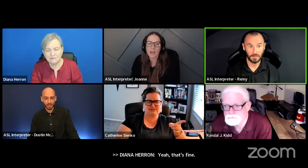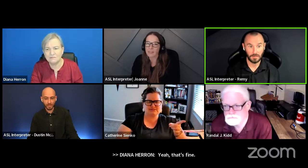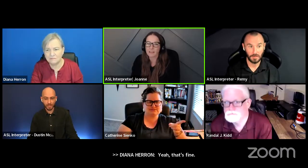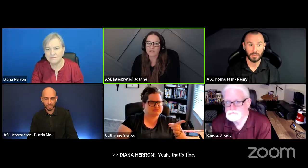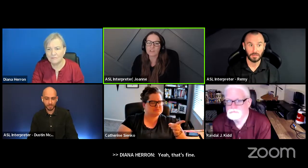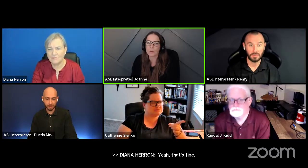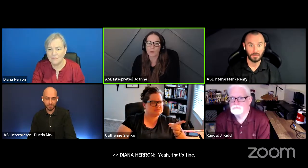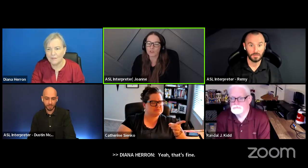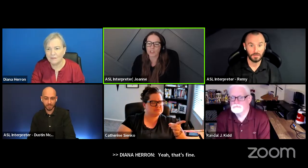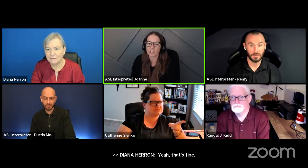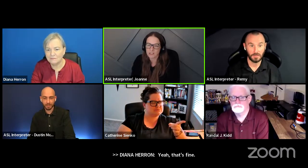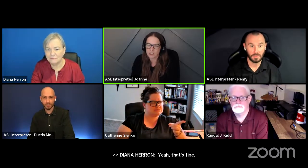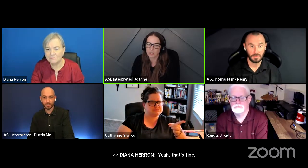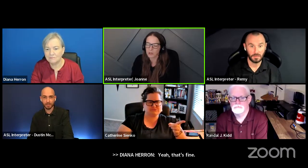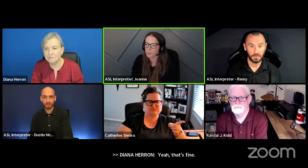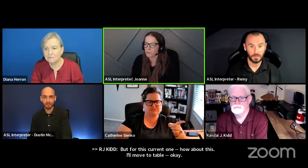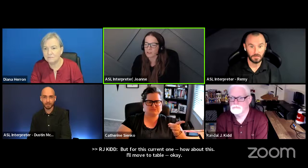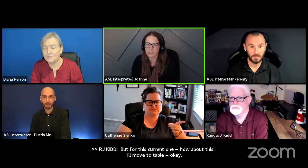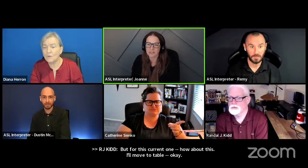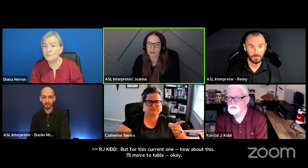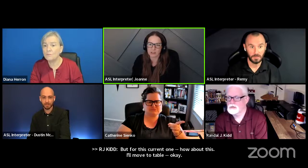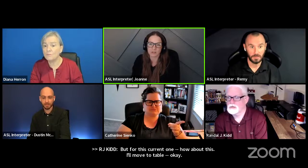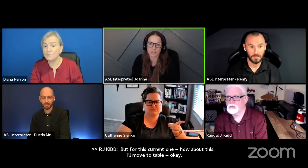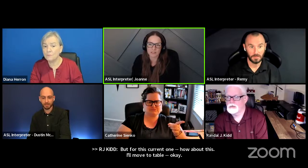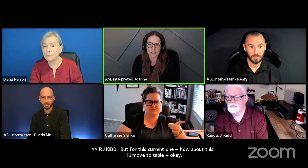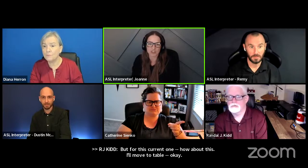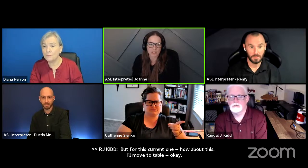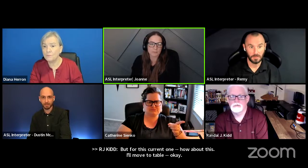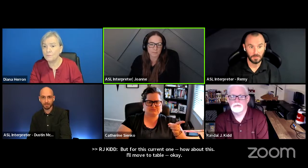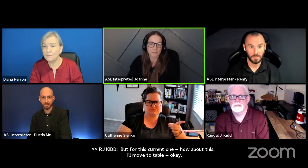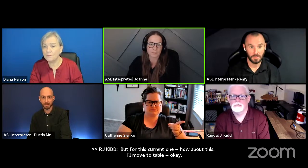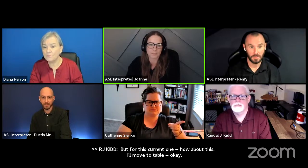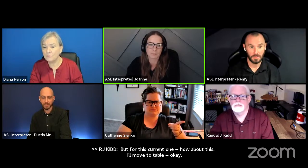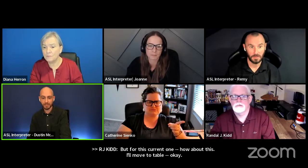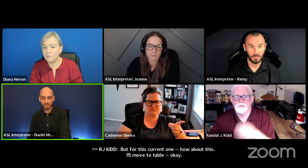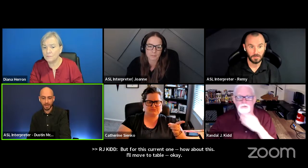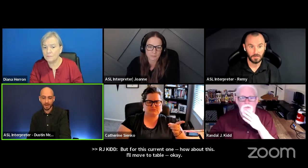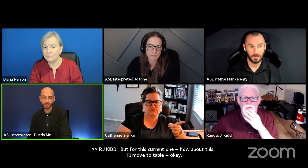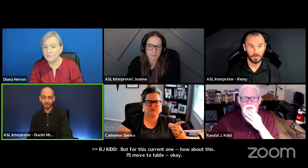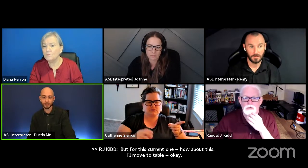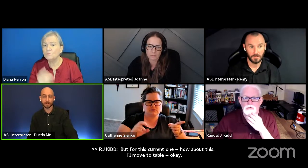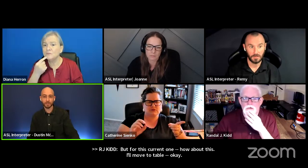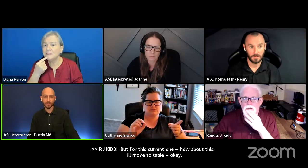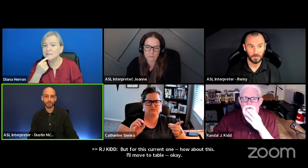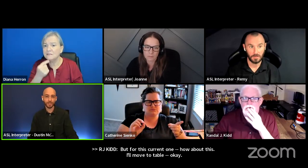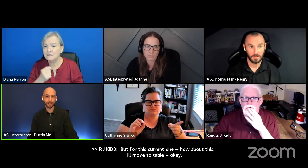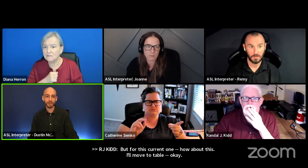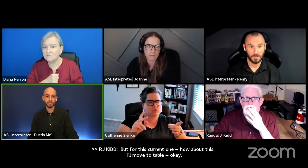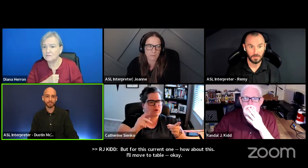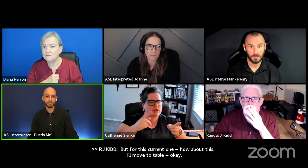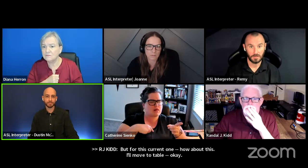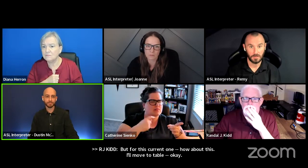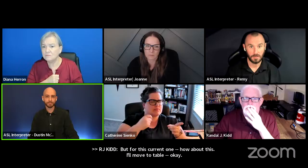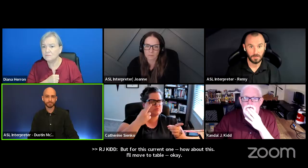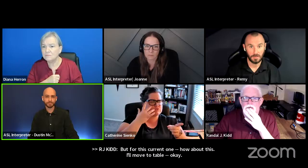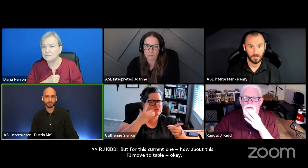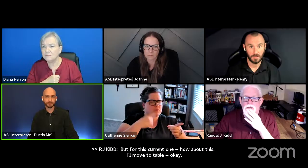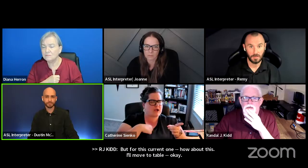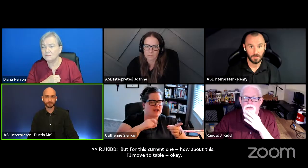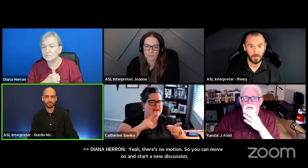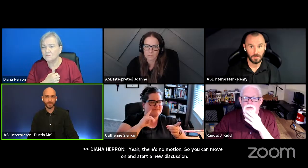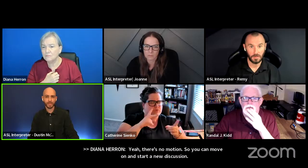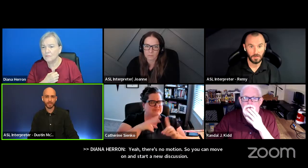Okay. Yeah, there's no motion, so you can move on and start a new discussion. And it does say action on the agenda.